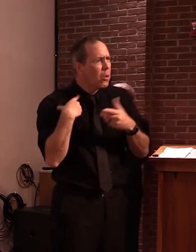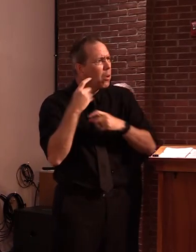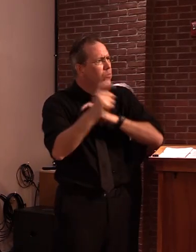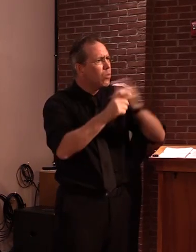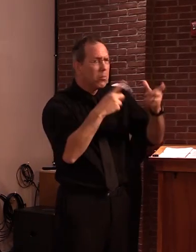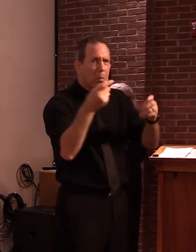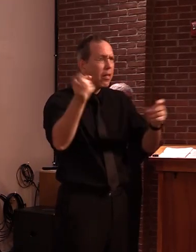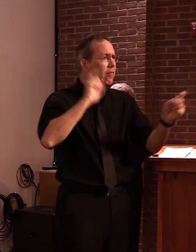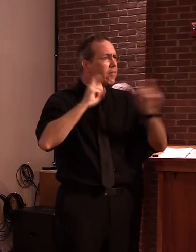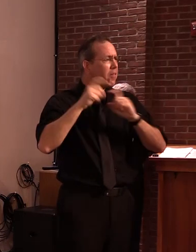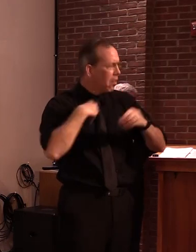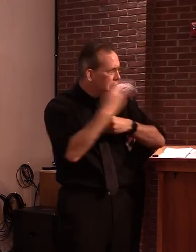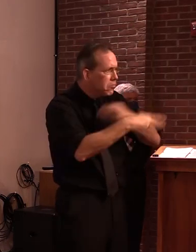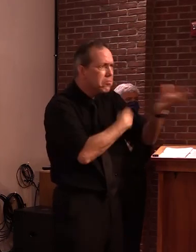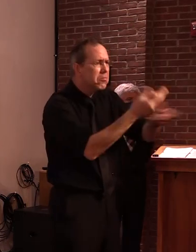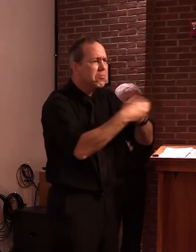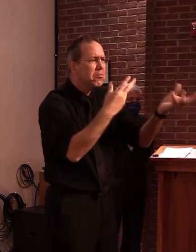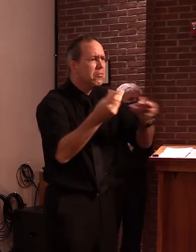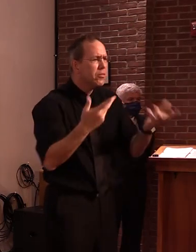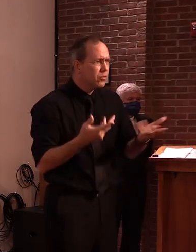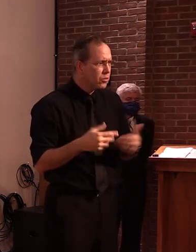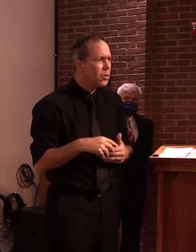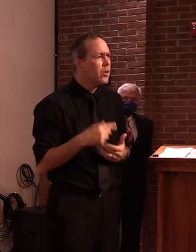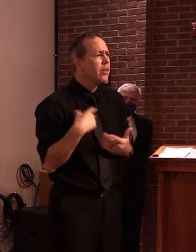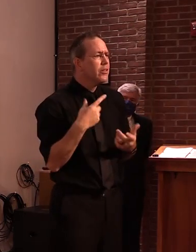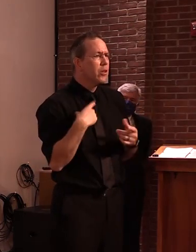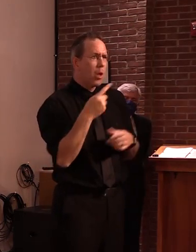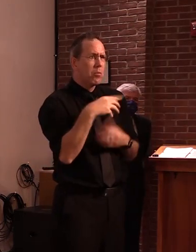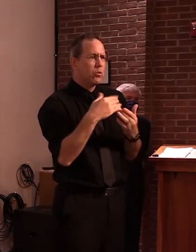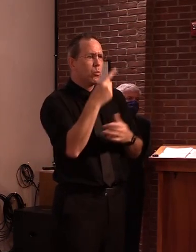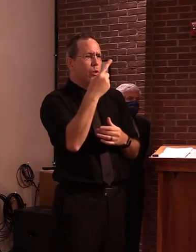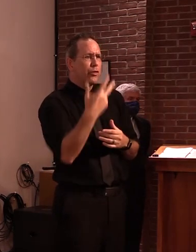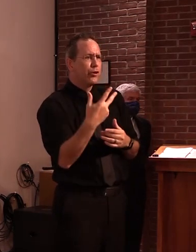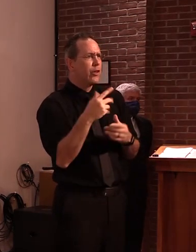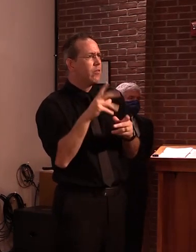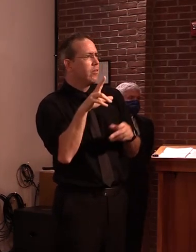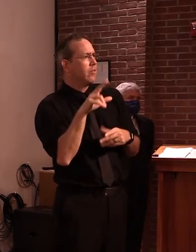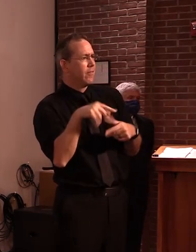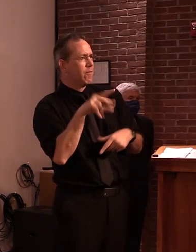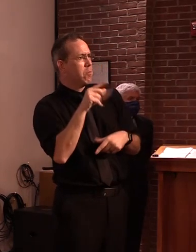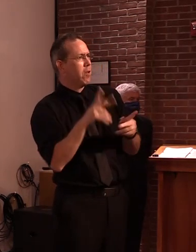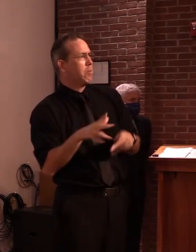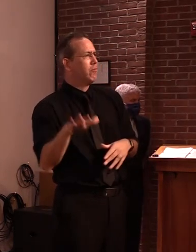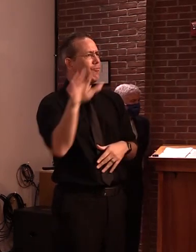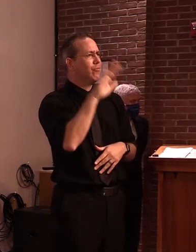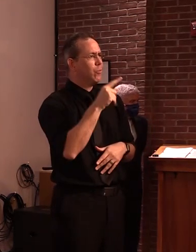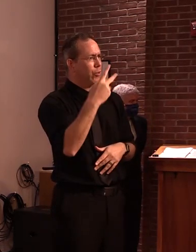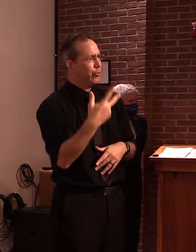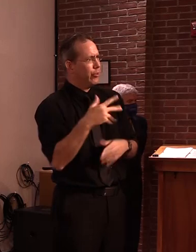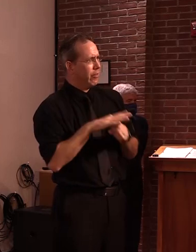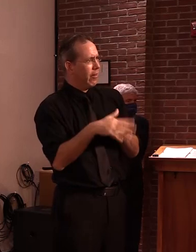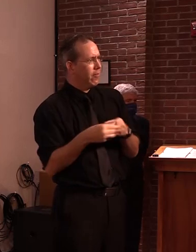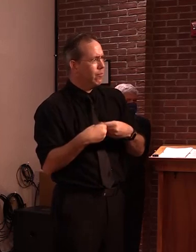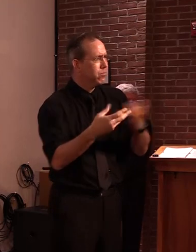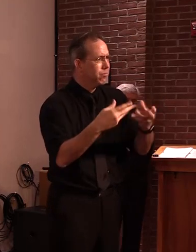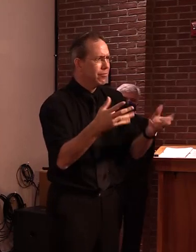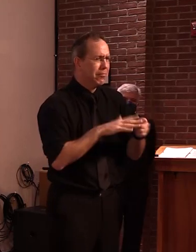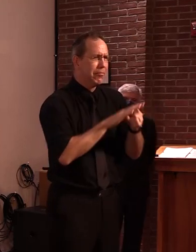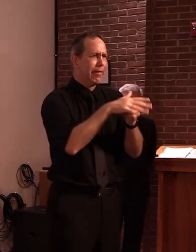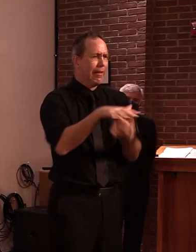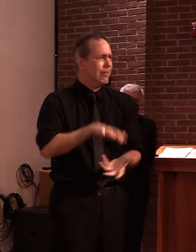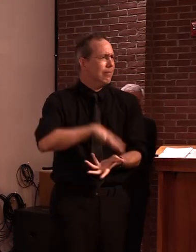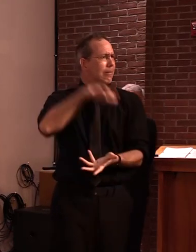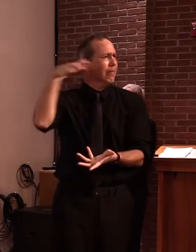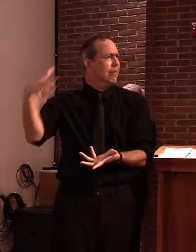So we want to make sure that we provide everything needed to keep others safe. And again, if we